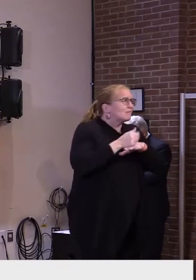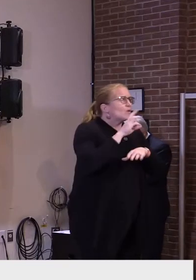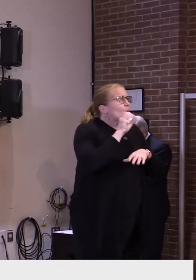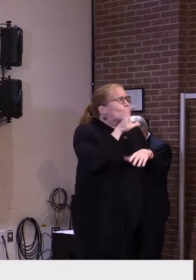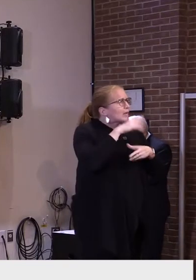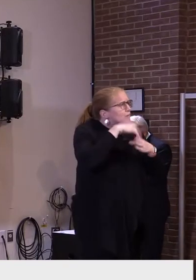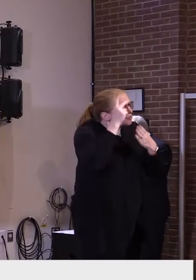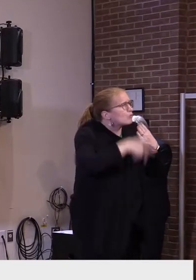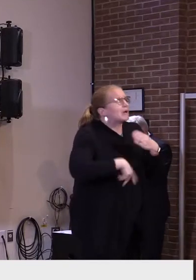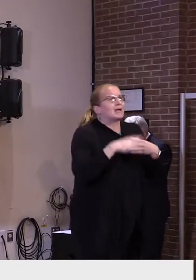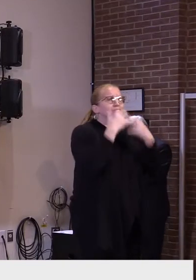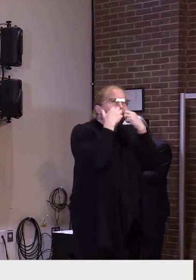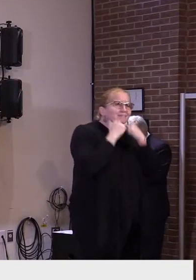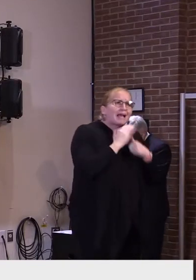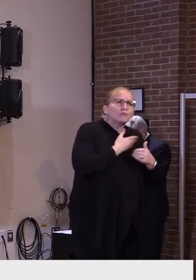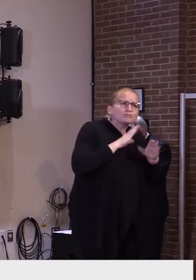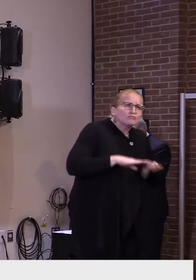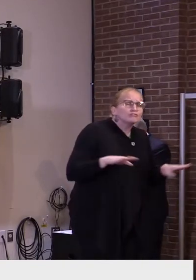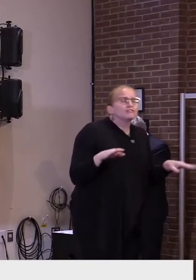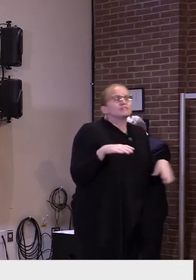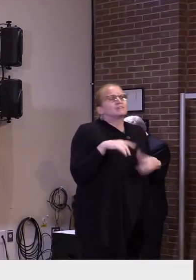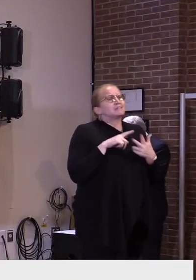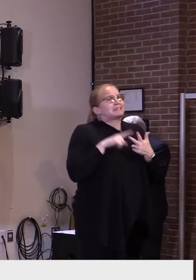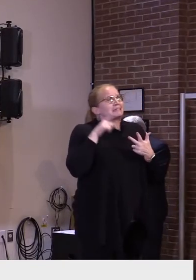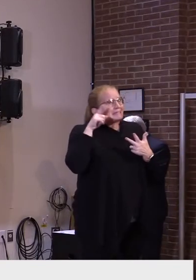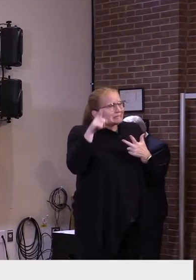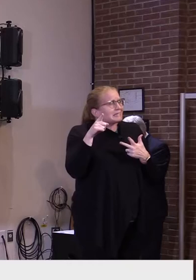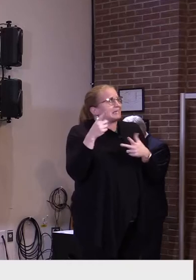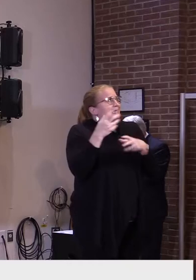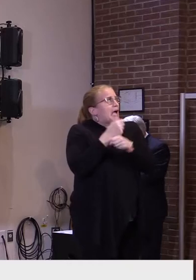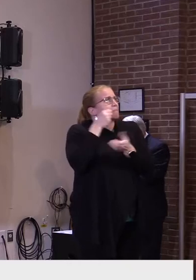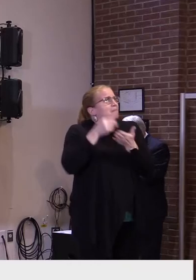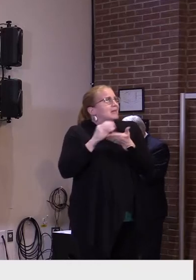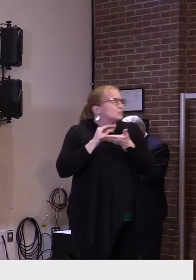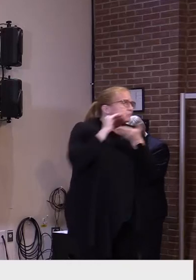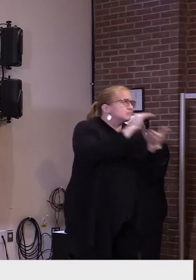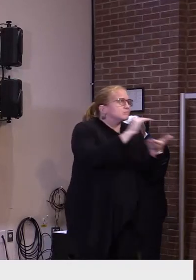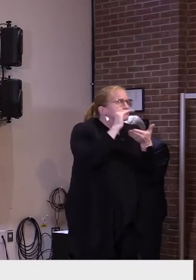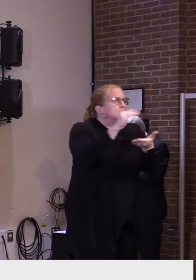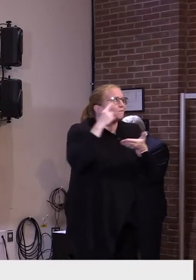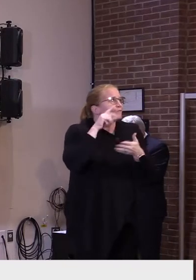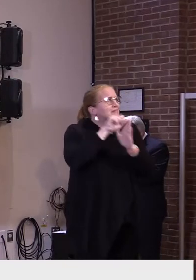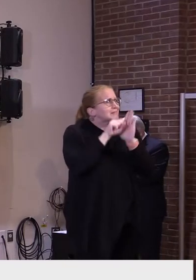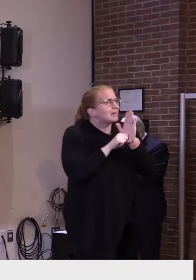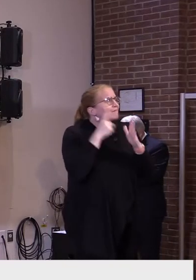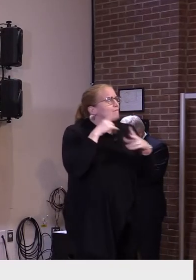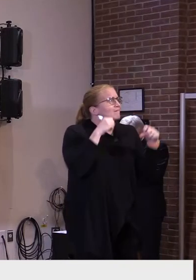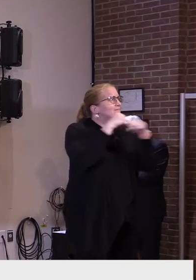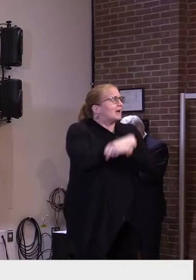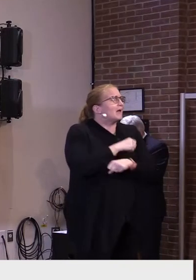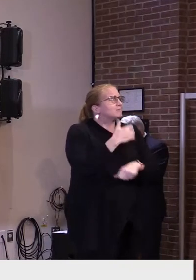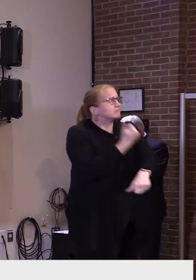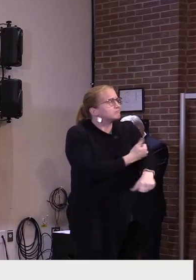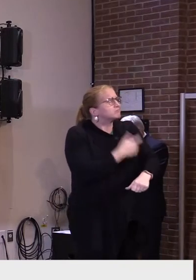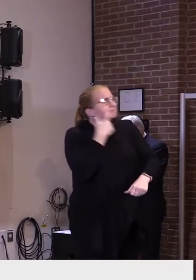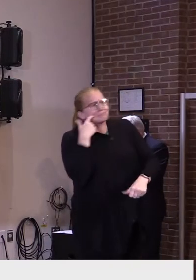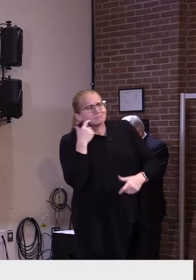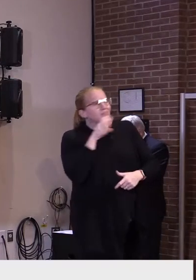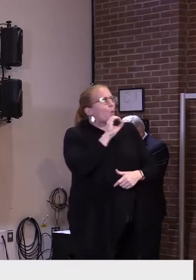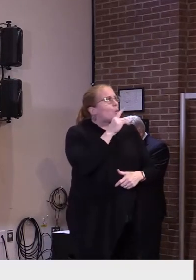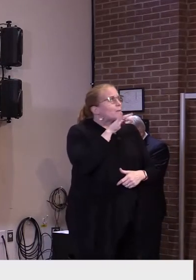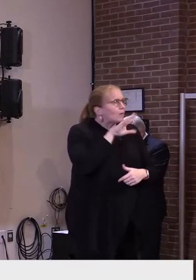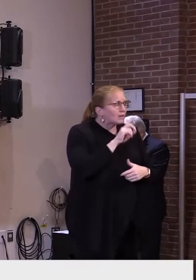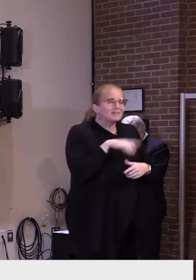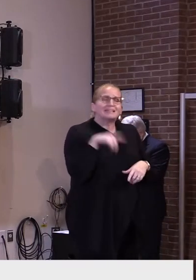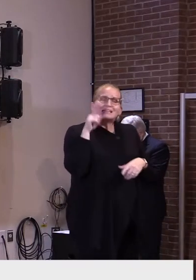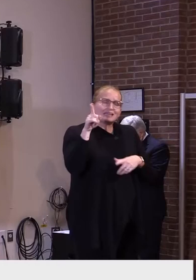his directing of funds for fighting the opioid use crisis. His efforts have saved many lives and